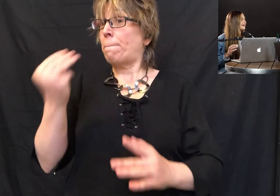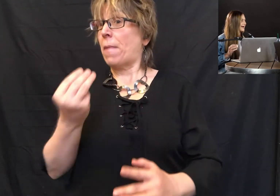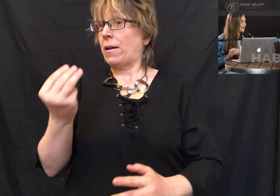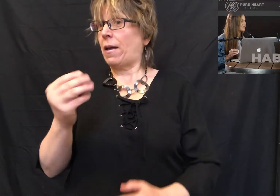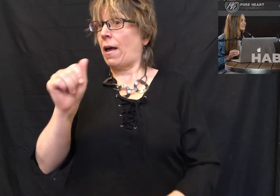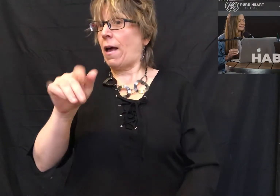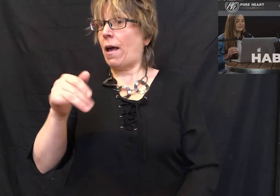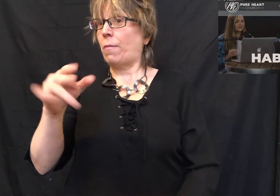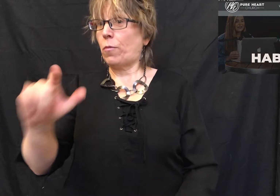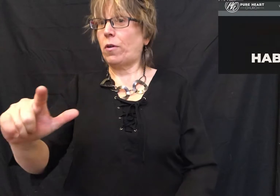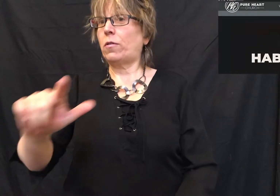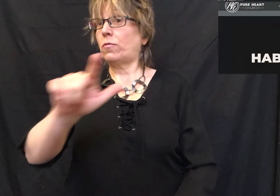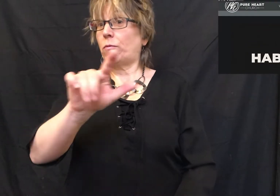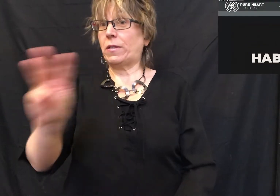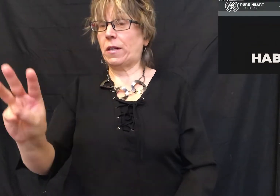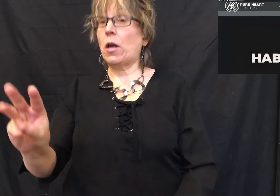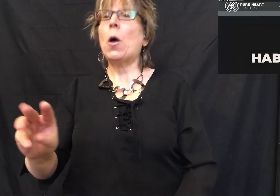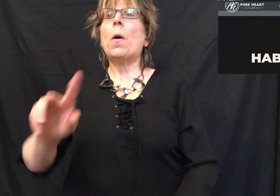April 26th, so just go to